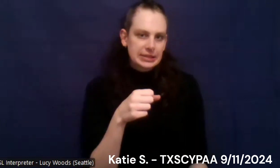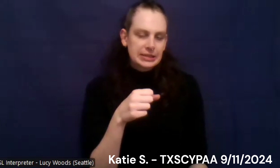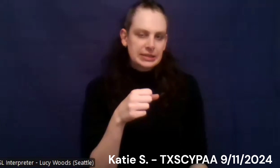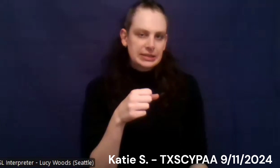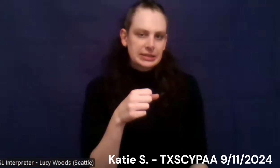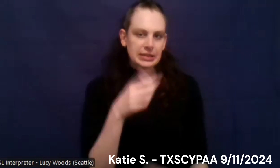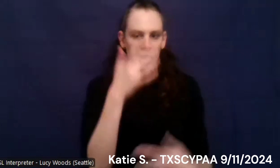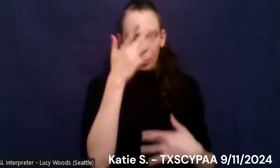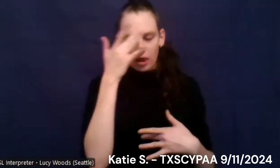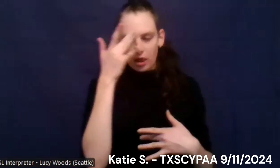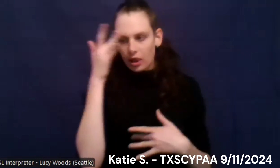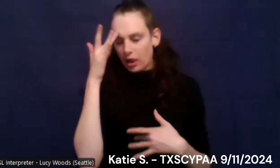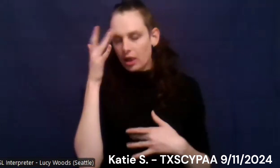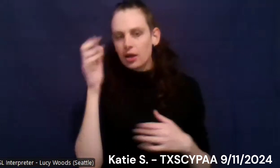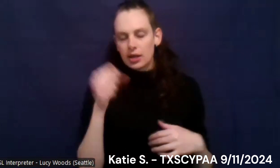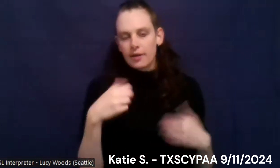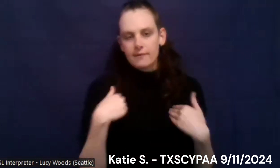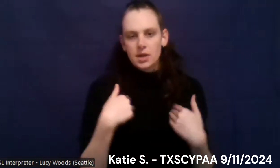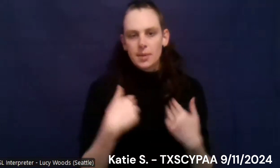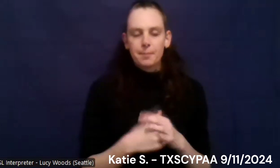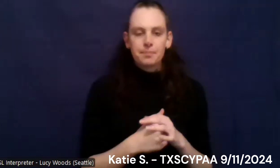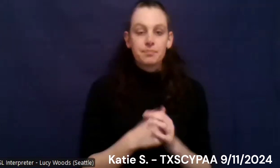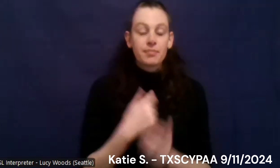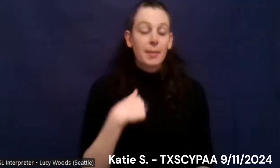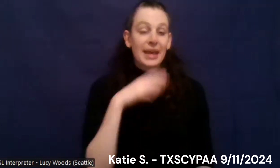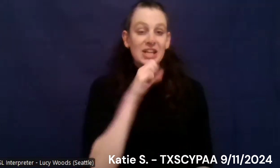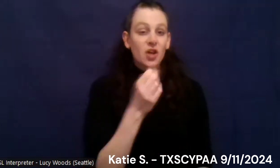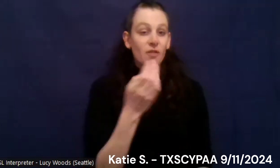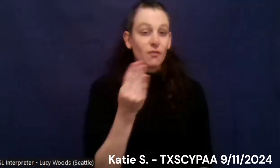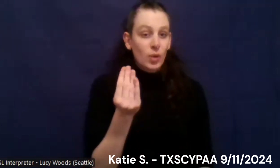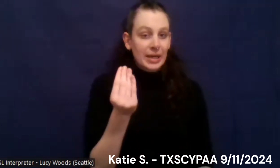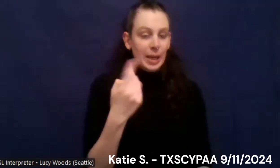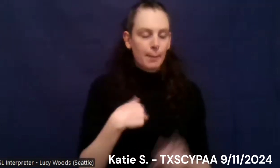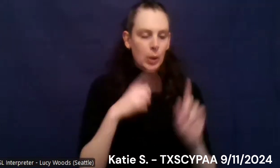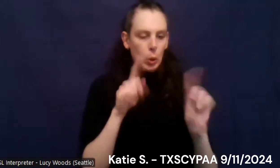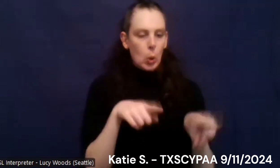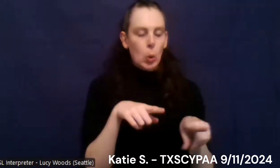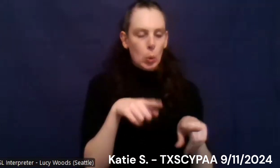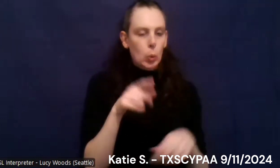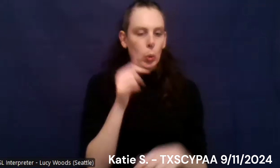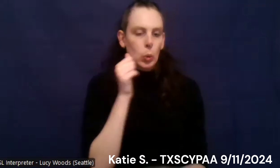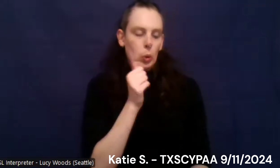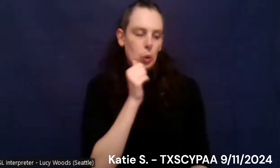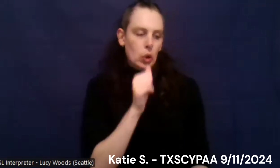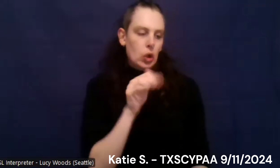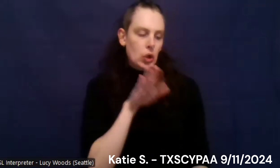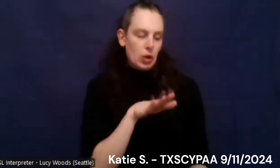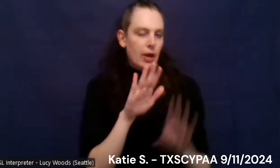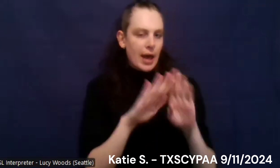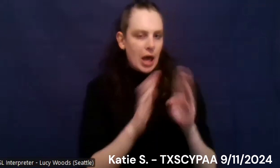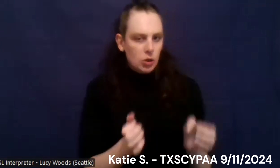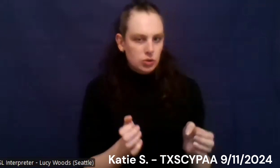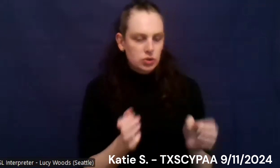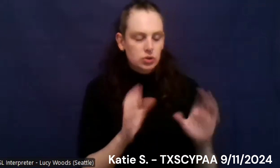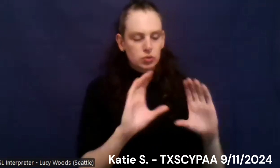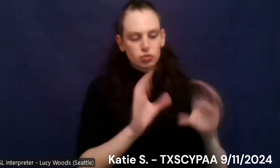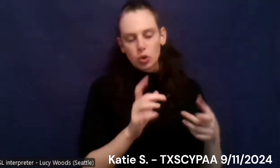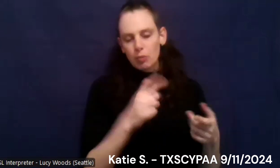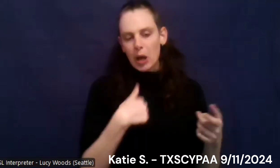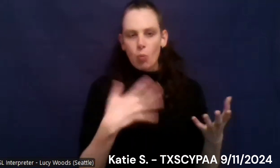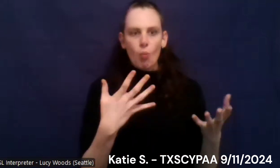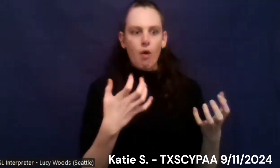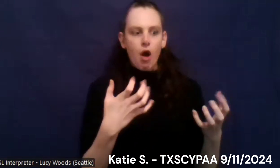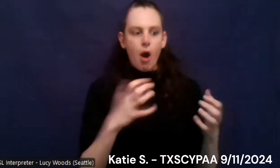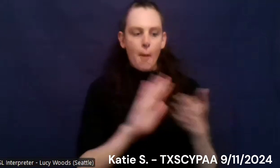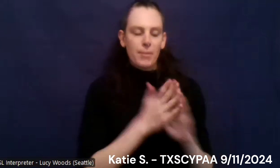But, when I was 14, I went to this girl's house, this group of girls that I wanted to be friends with so